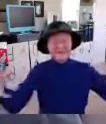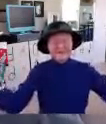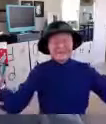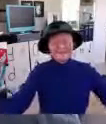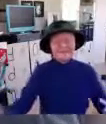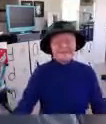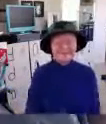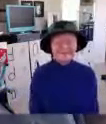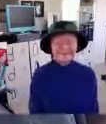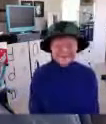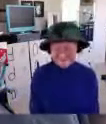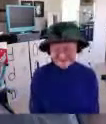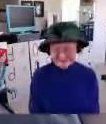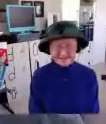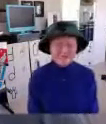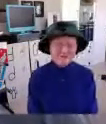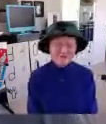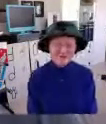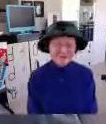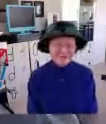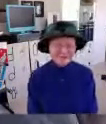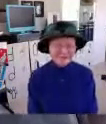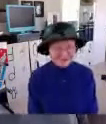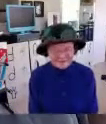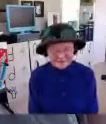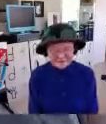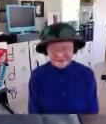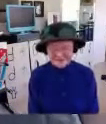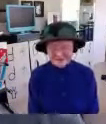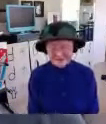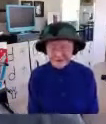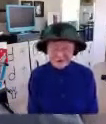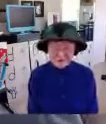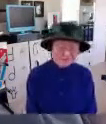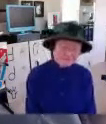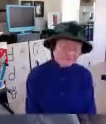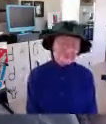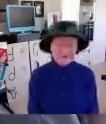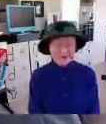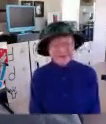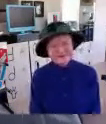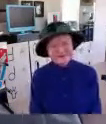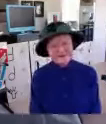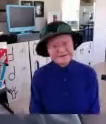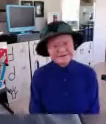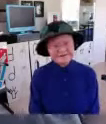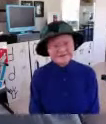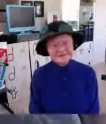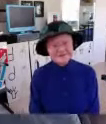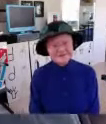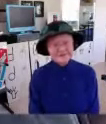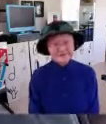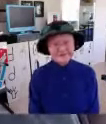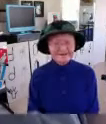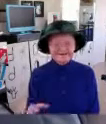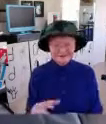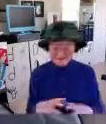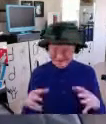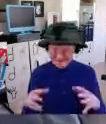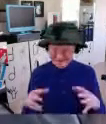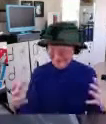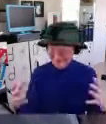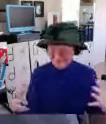of Connecticut server. And then, wow, then a new phase started, and Rachel started getting all these